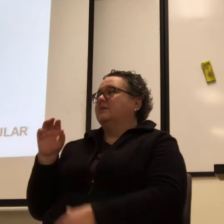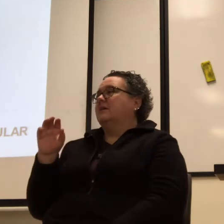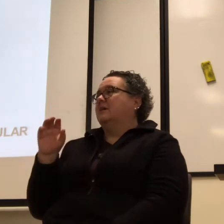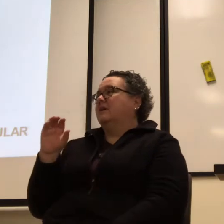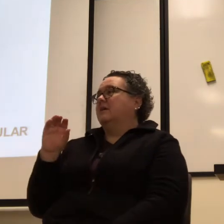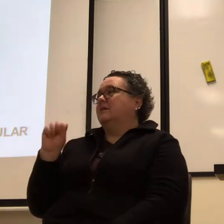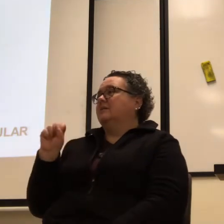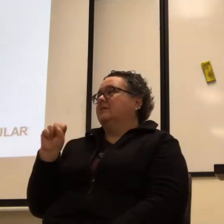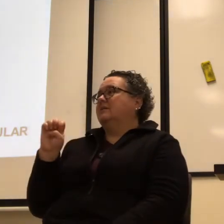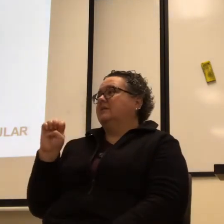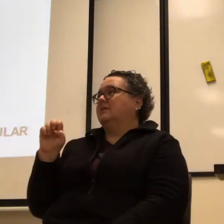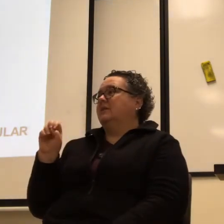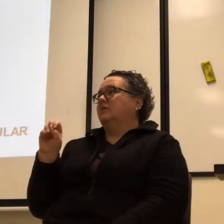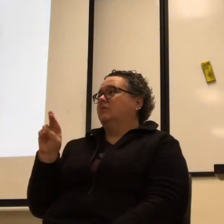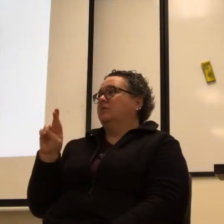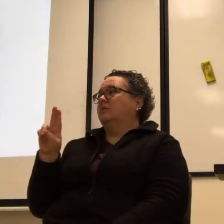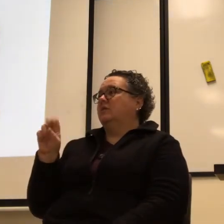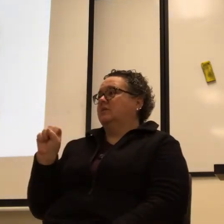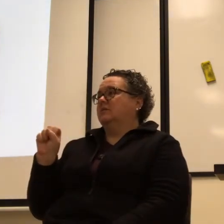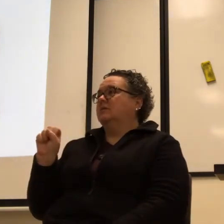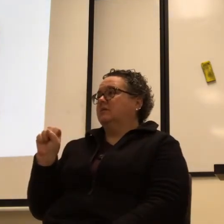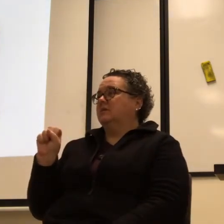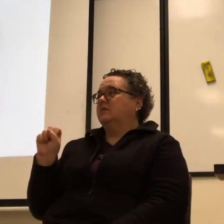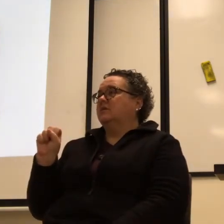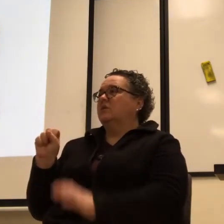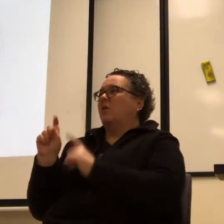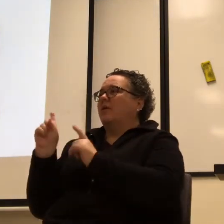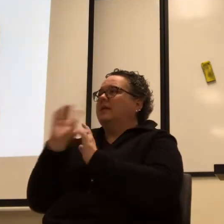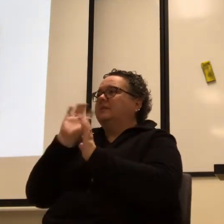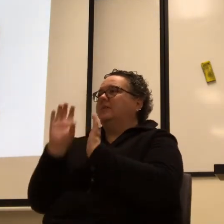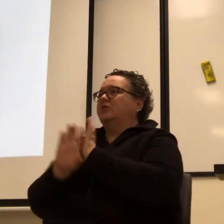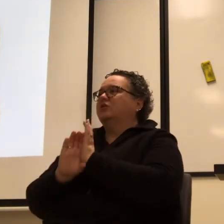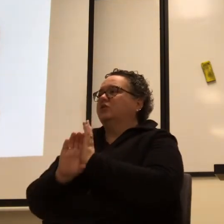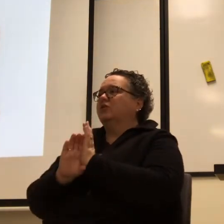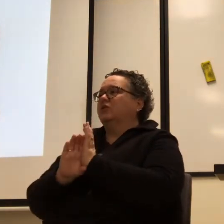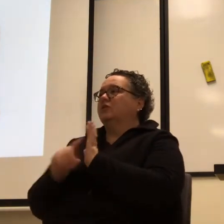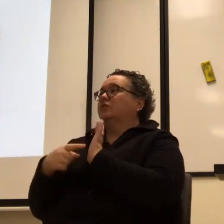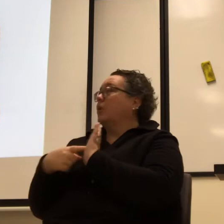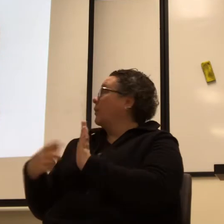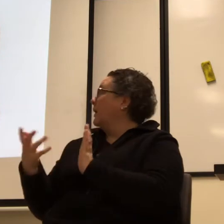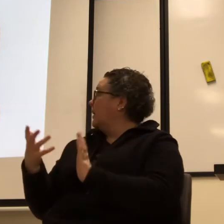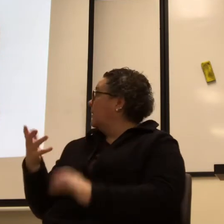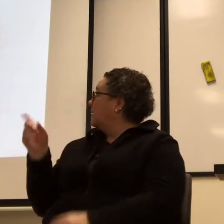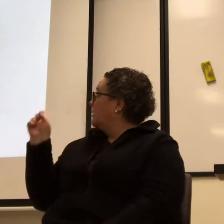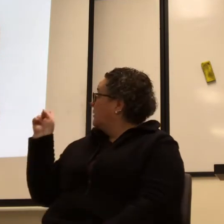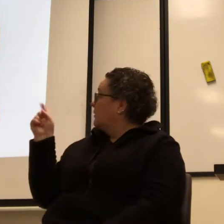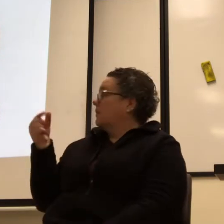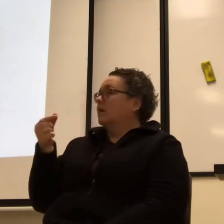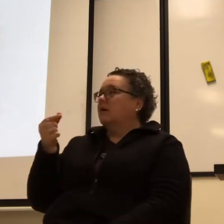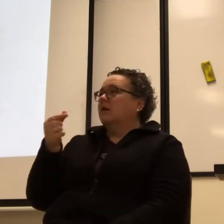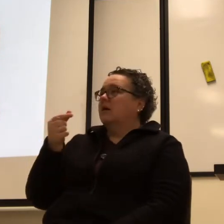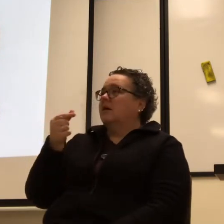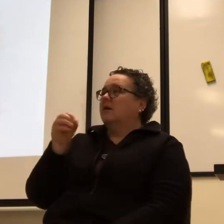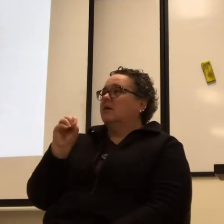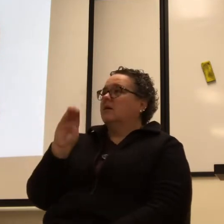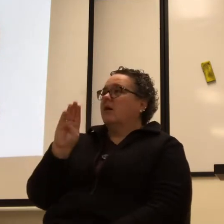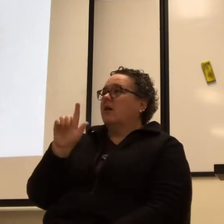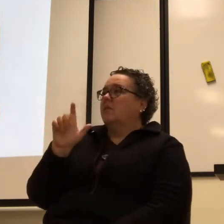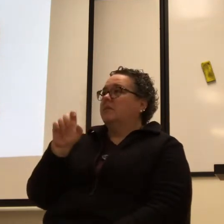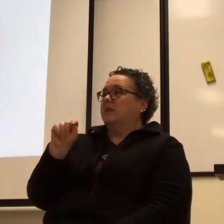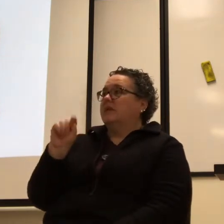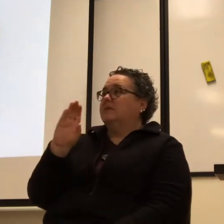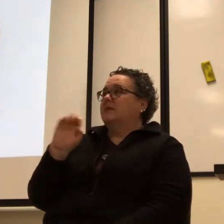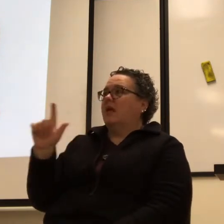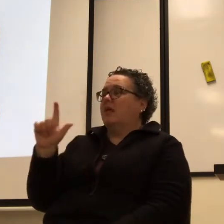An example of that. So basically this picture is showing you the goblet cell in great